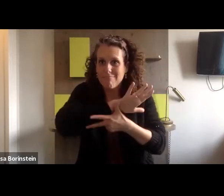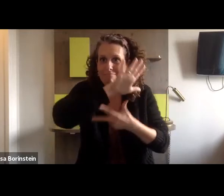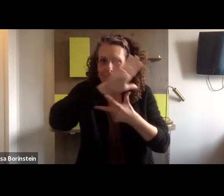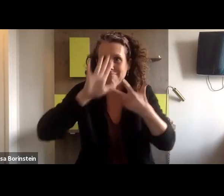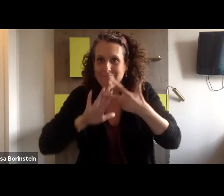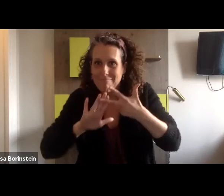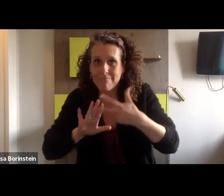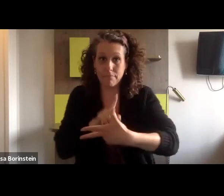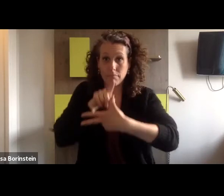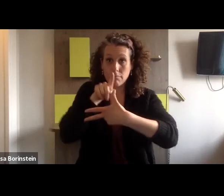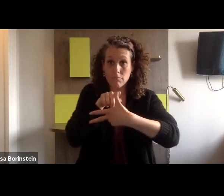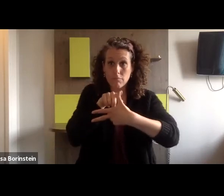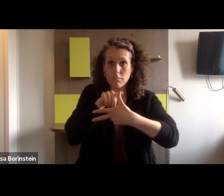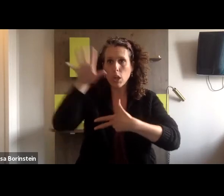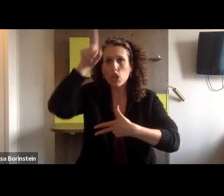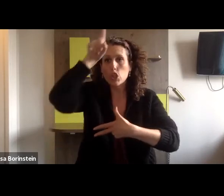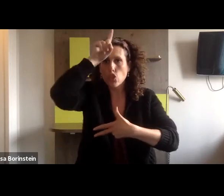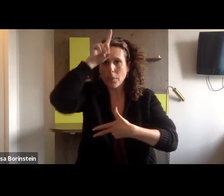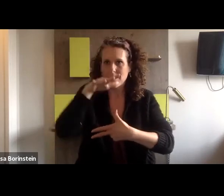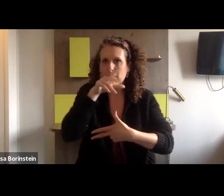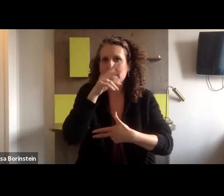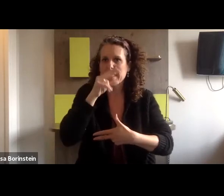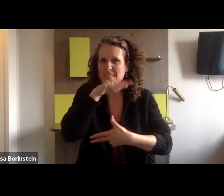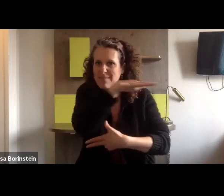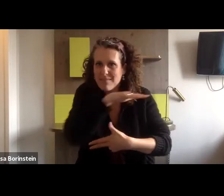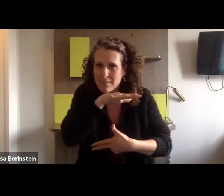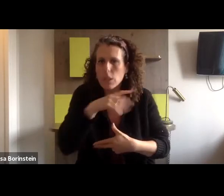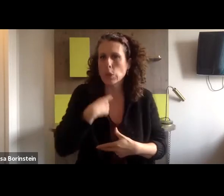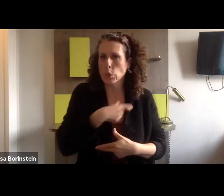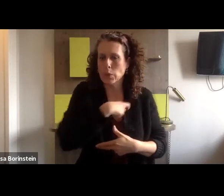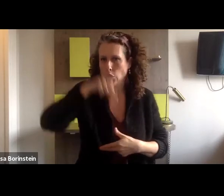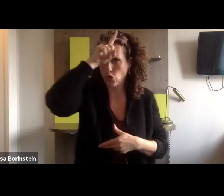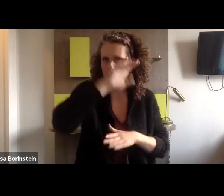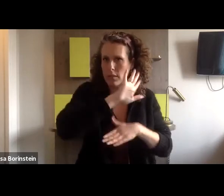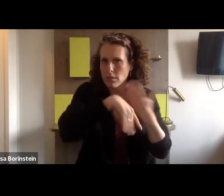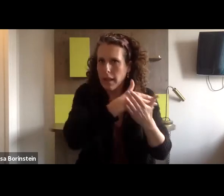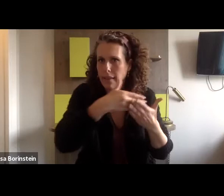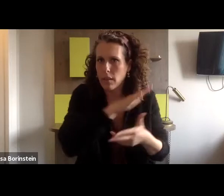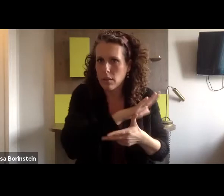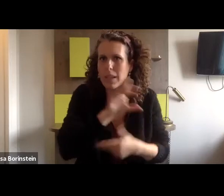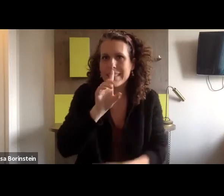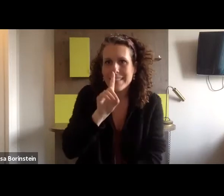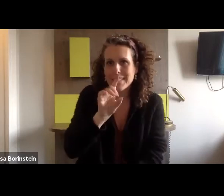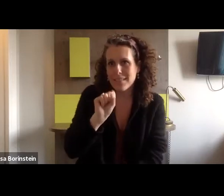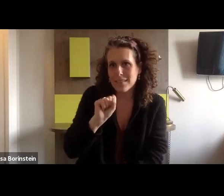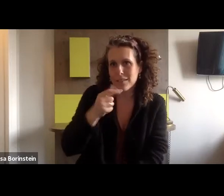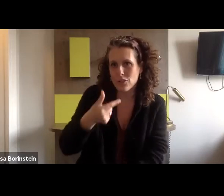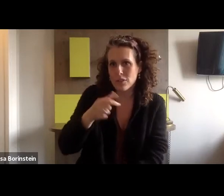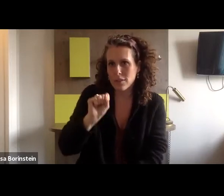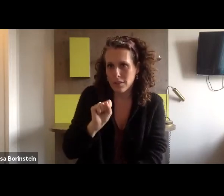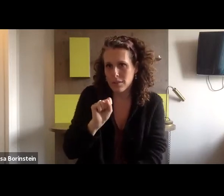One is in the German-speaking part is Swiss German Sign Language, or DSGS,